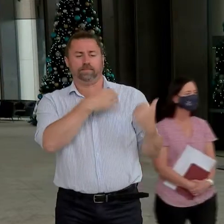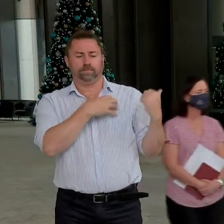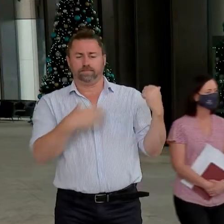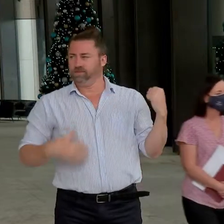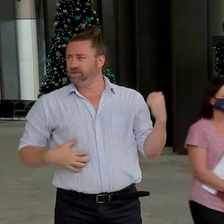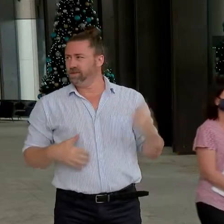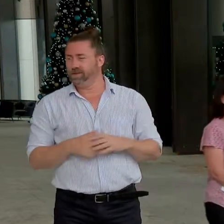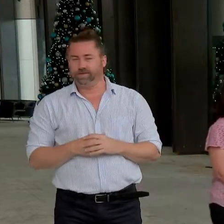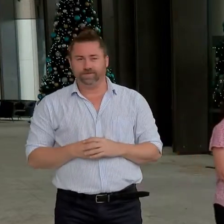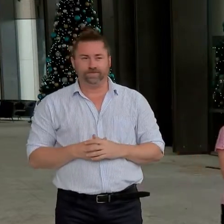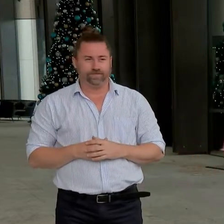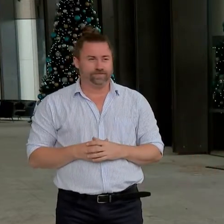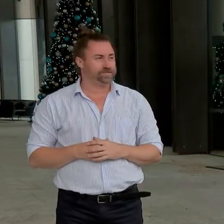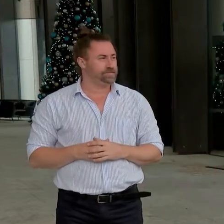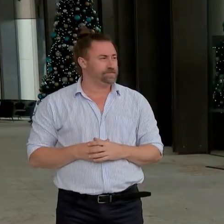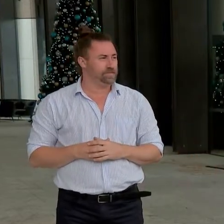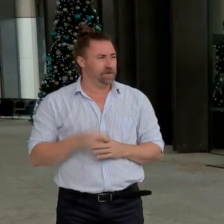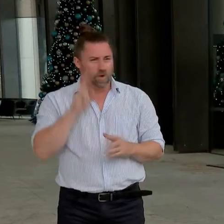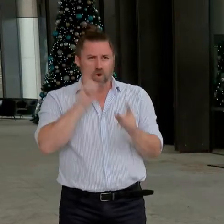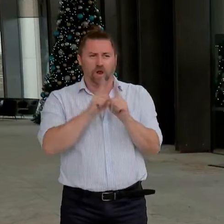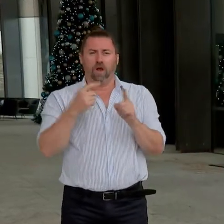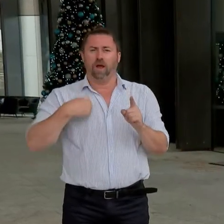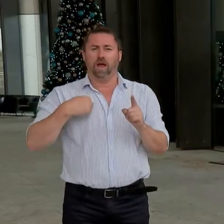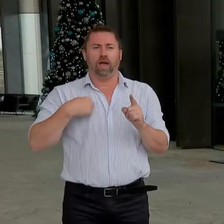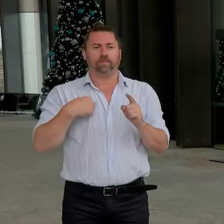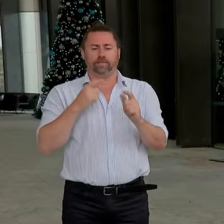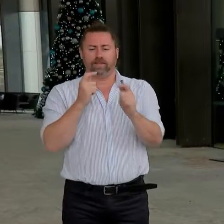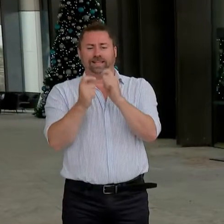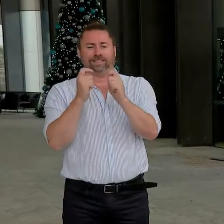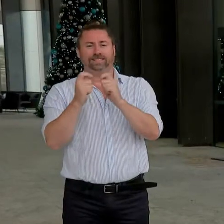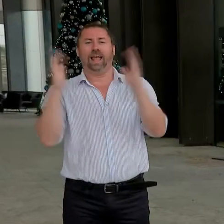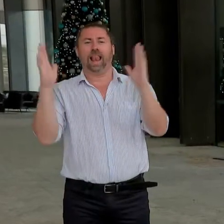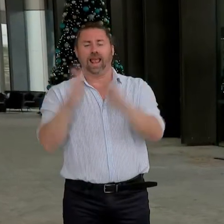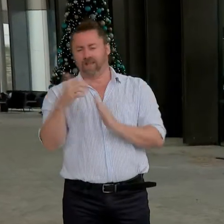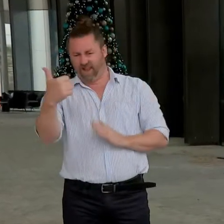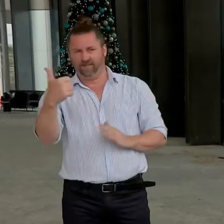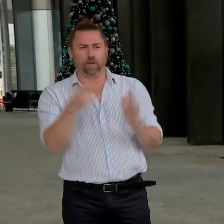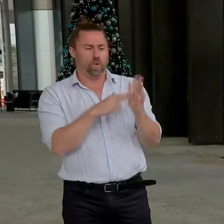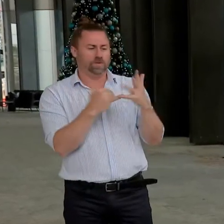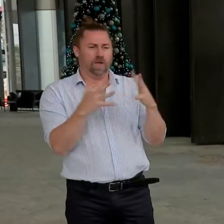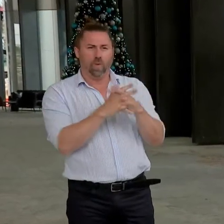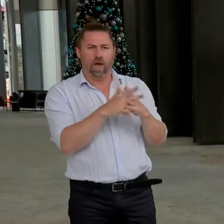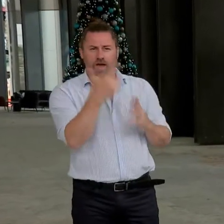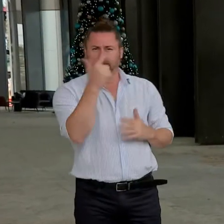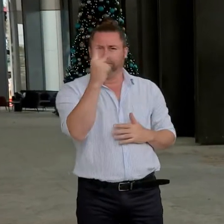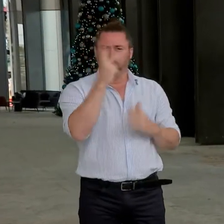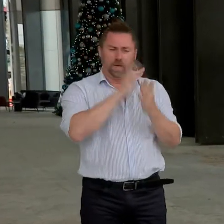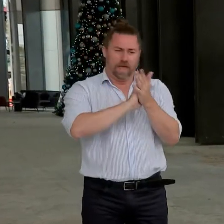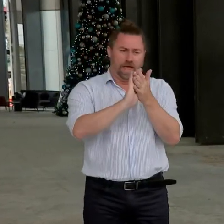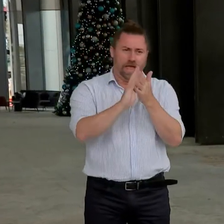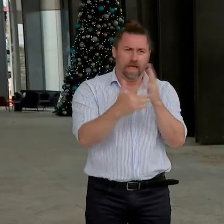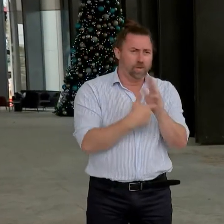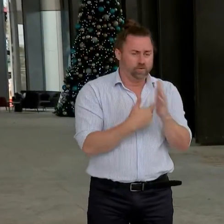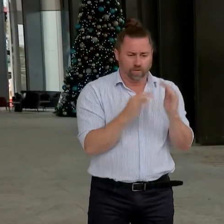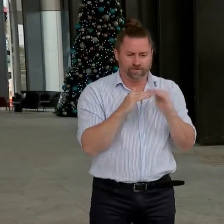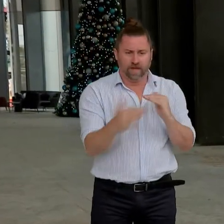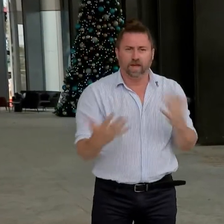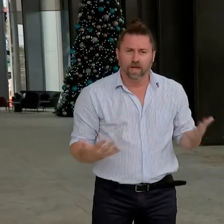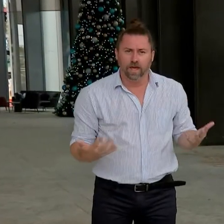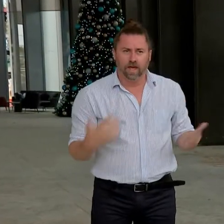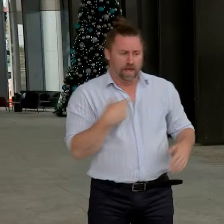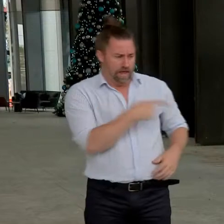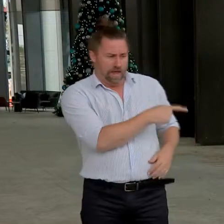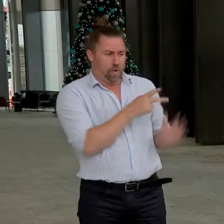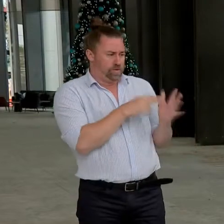like our testing burden has been eased, but New South Wales, that 72-hour requirement, we're still pushing there, we're still